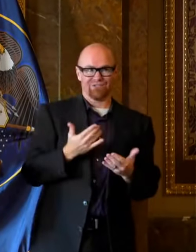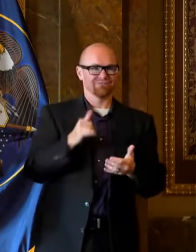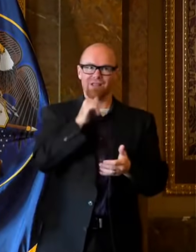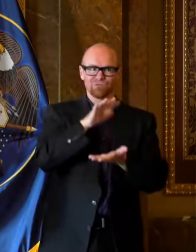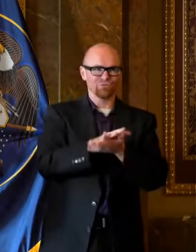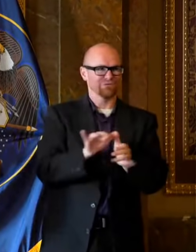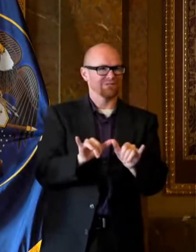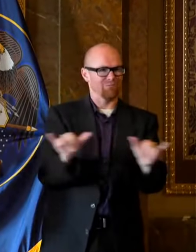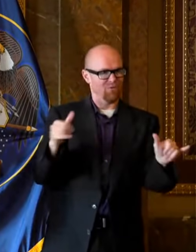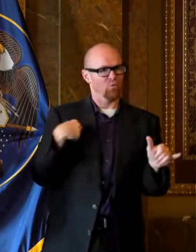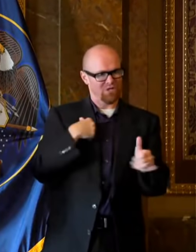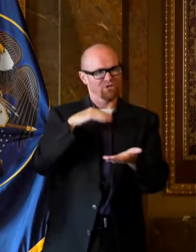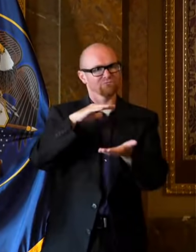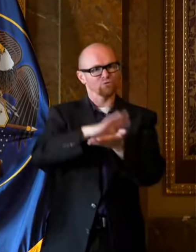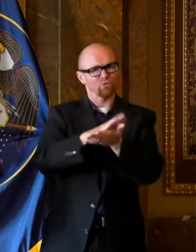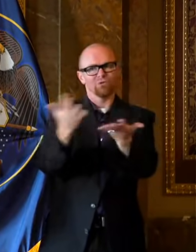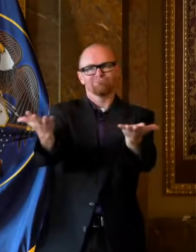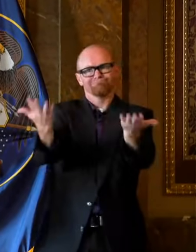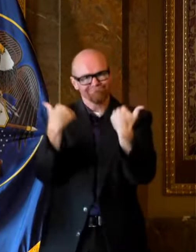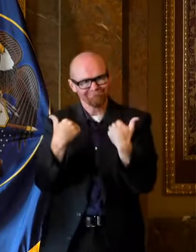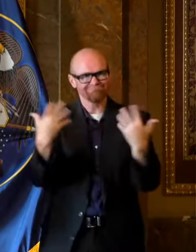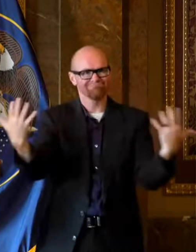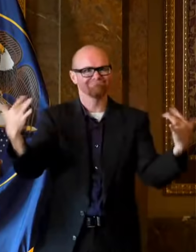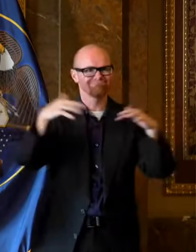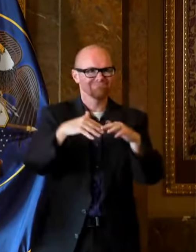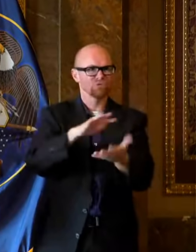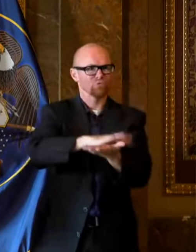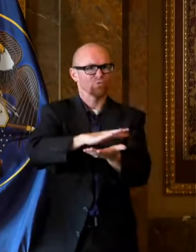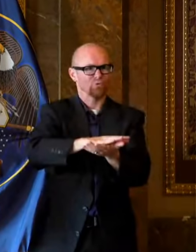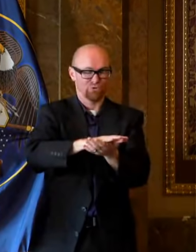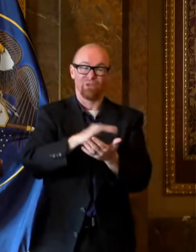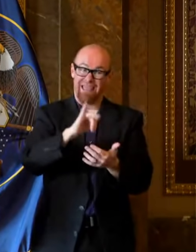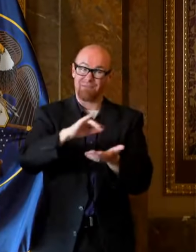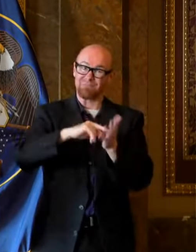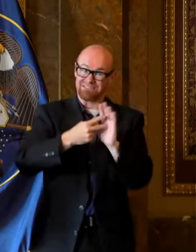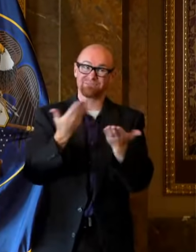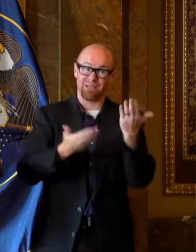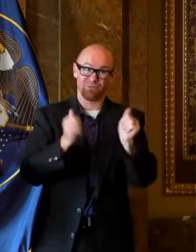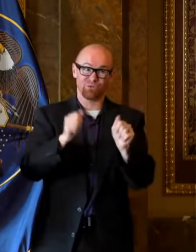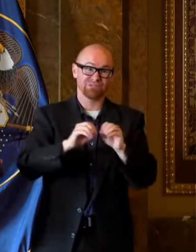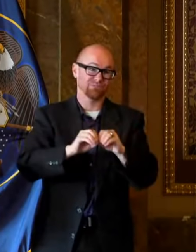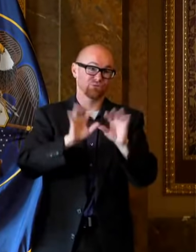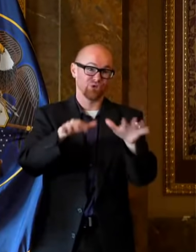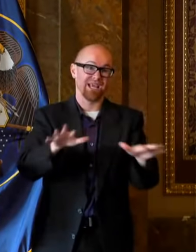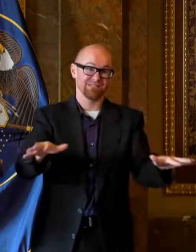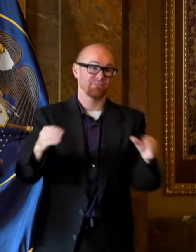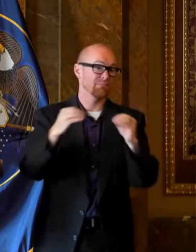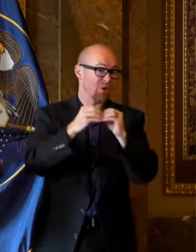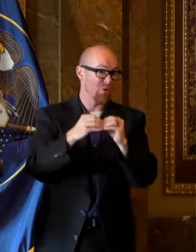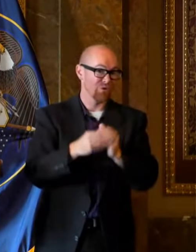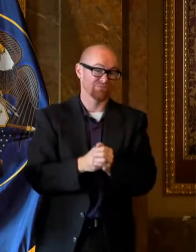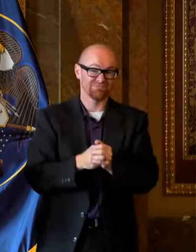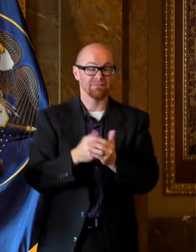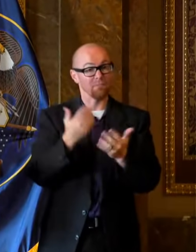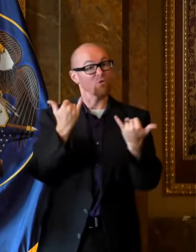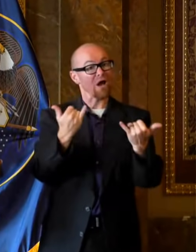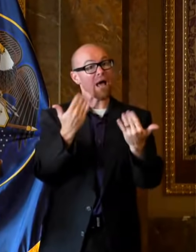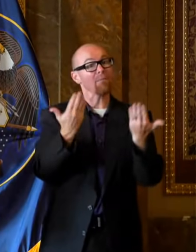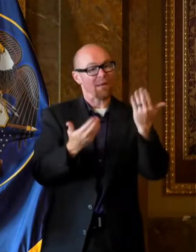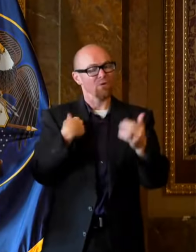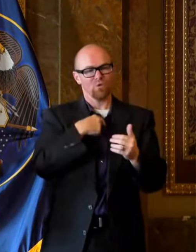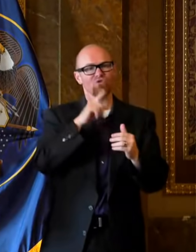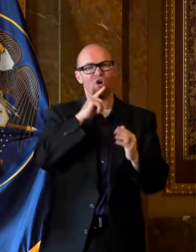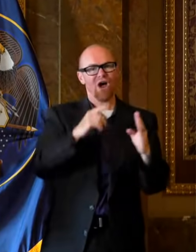saw the data today, the opportunity for greater spread at a time when maybe we're starting to reach the top of that curve and